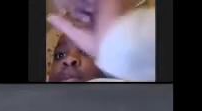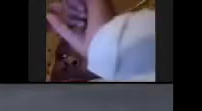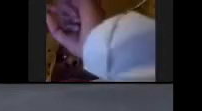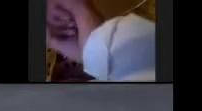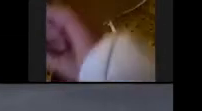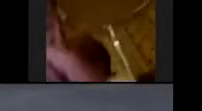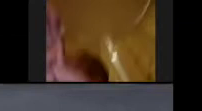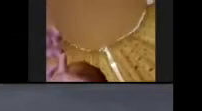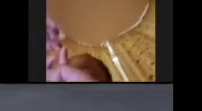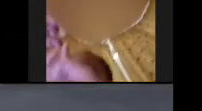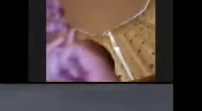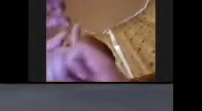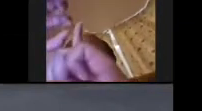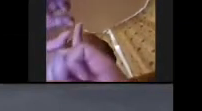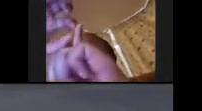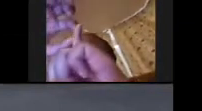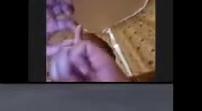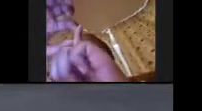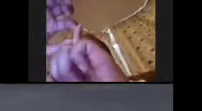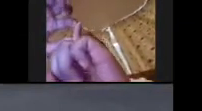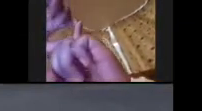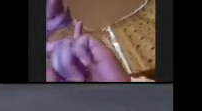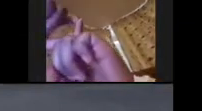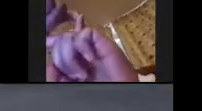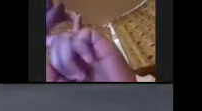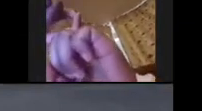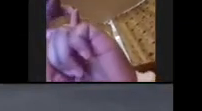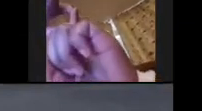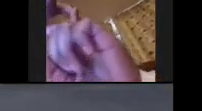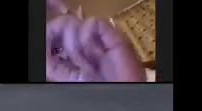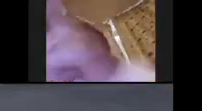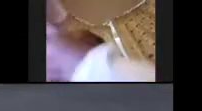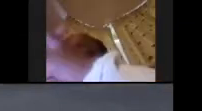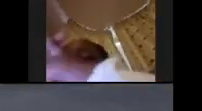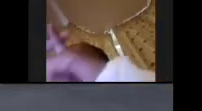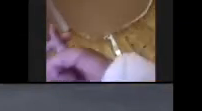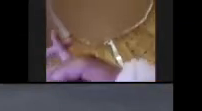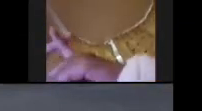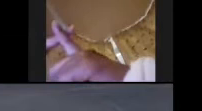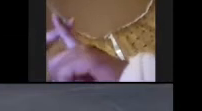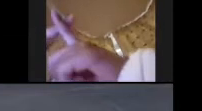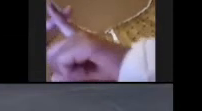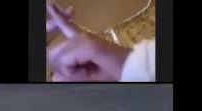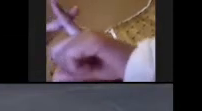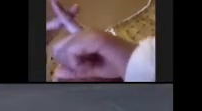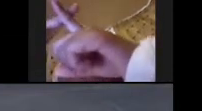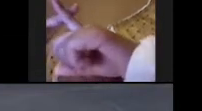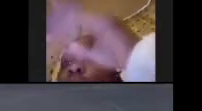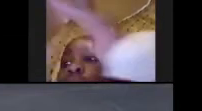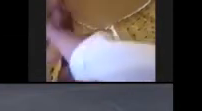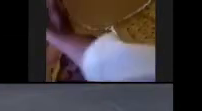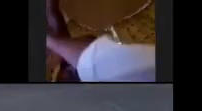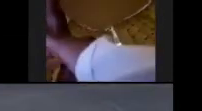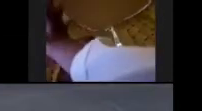then the rest of the children are going to type in the chat what word they think she's spelling. Wow, excellent. That's a great